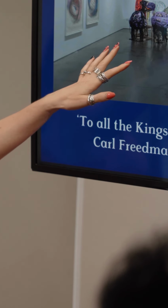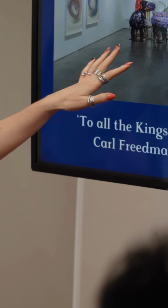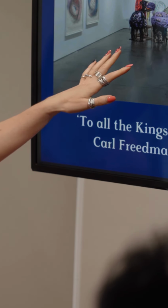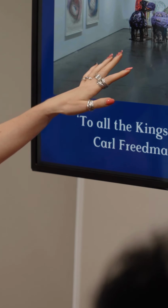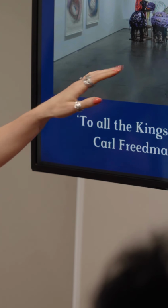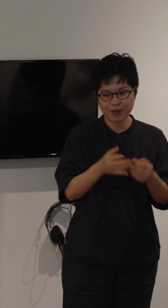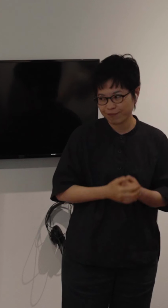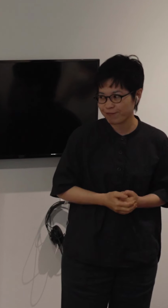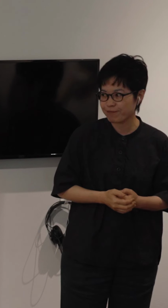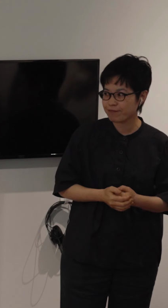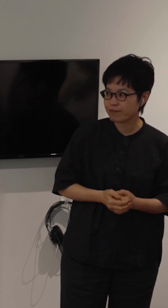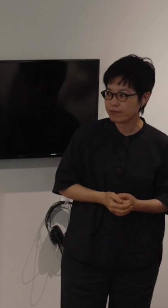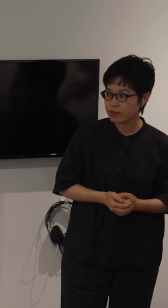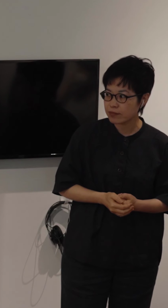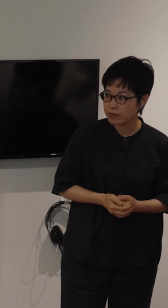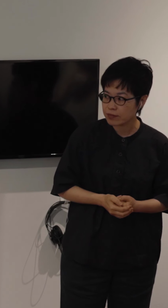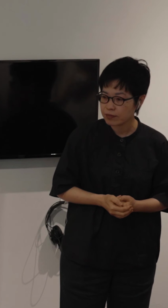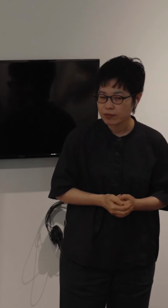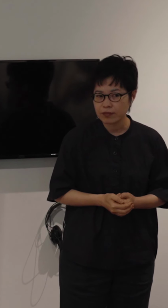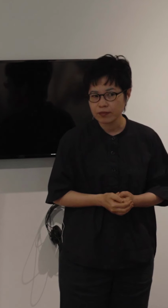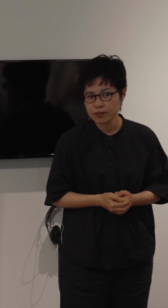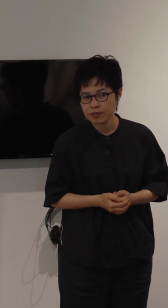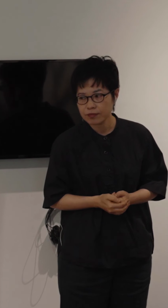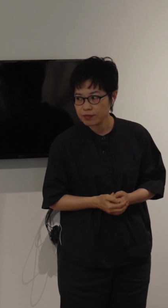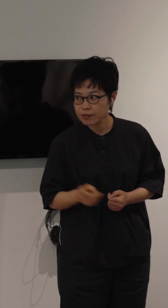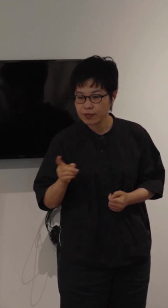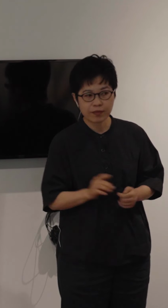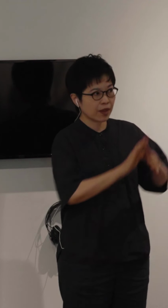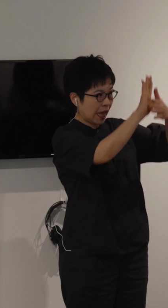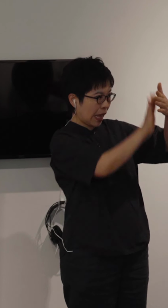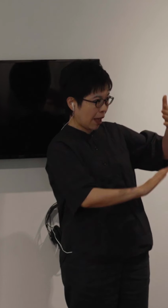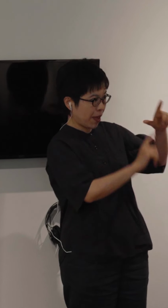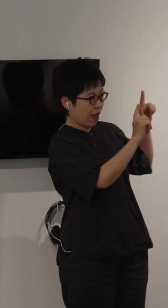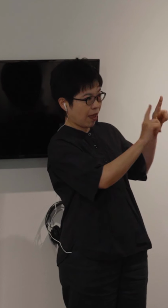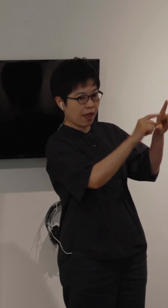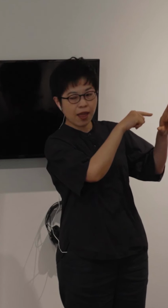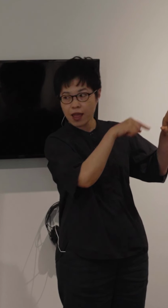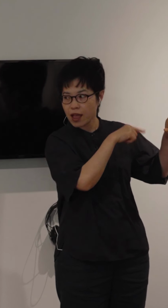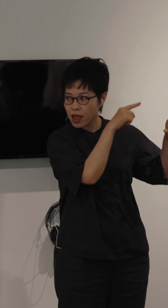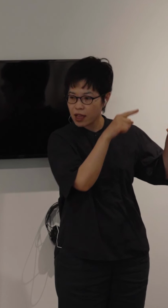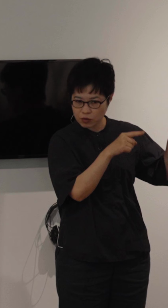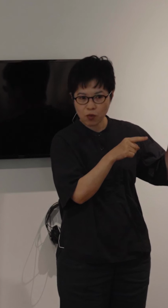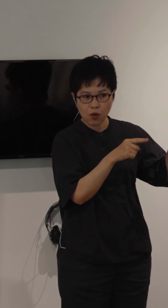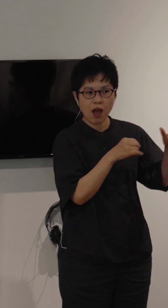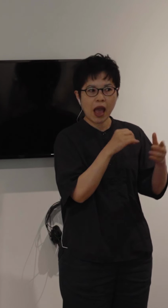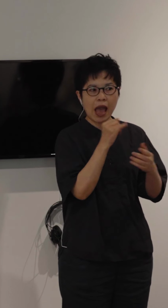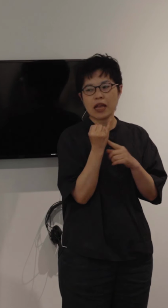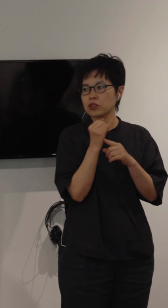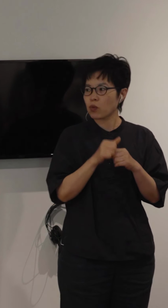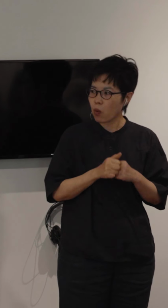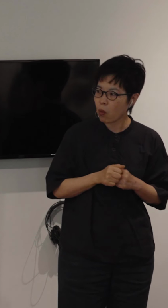from London. And the artist along this wall is called Eric Derechette, and he works out of a disability art studio